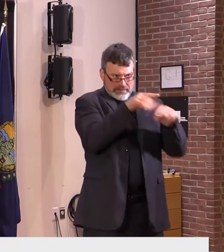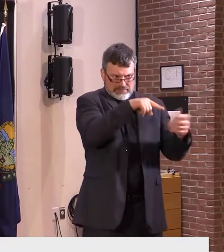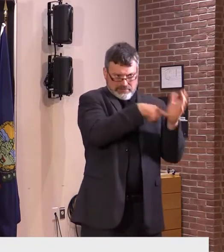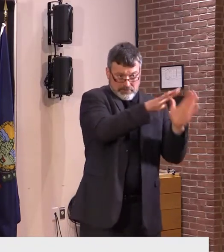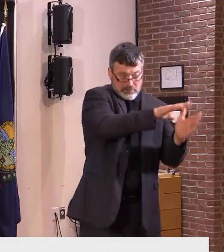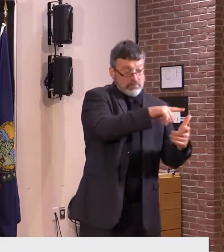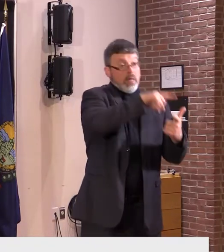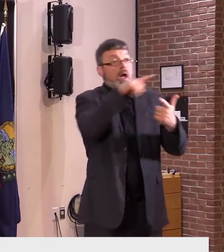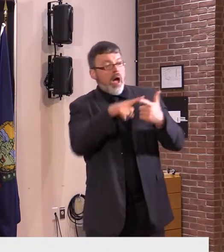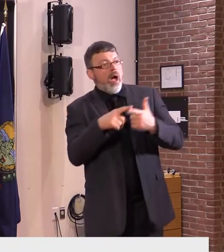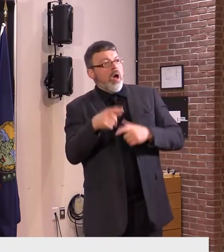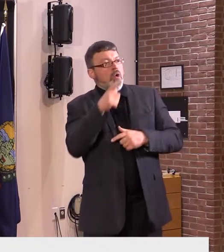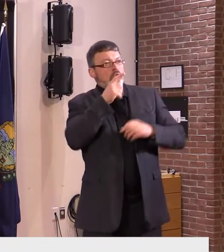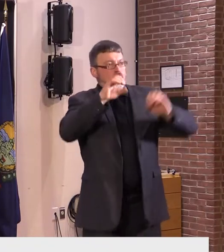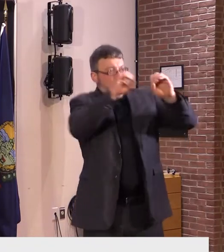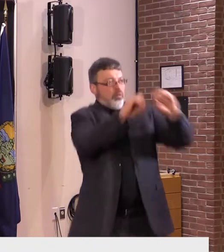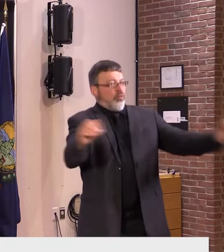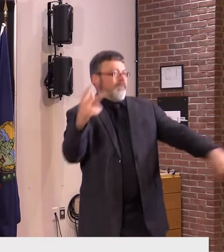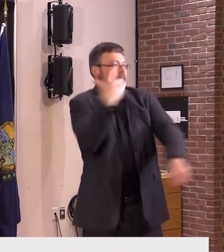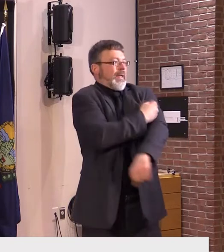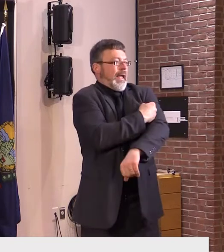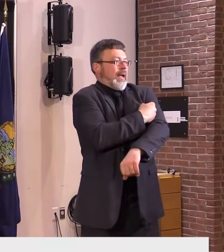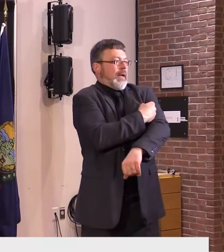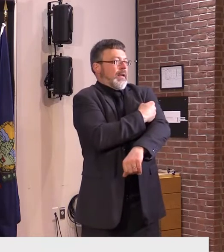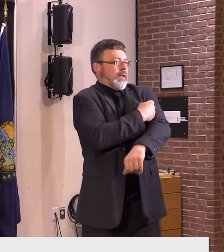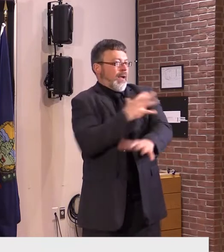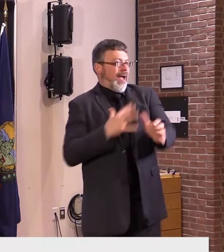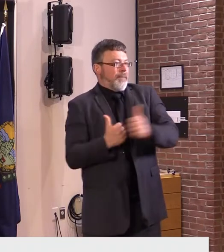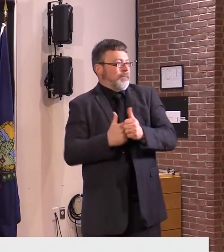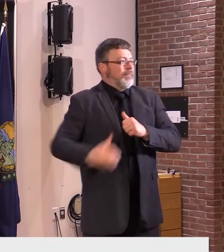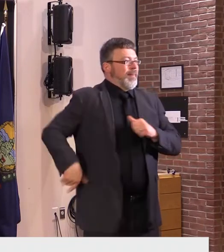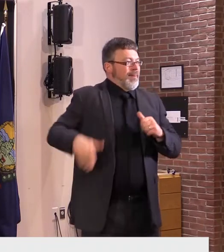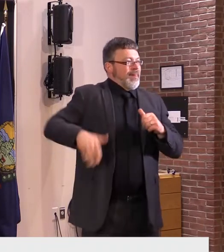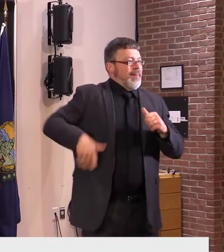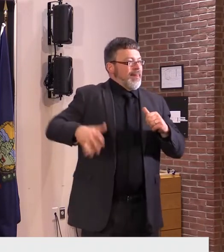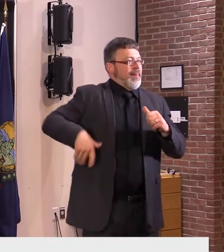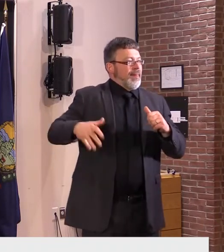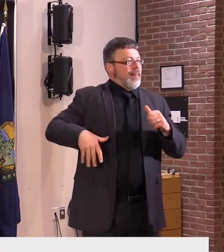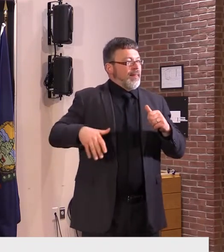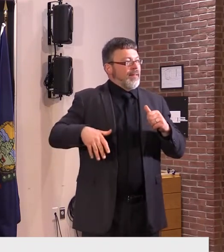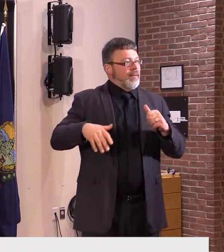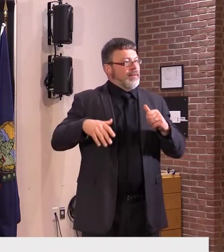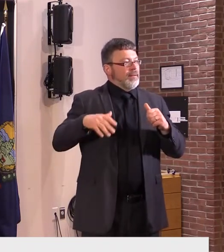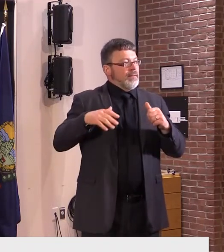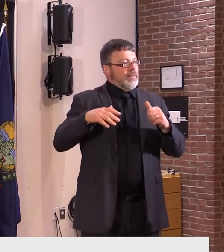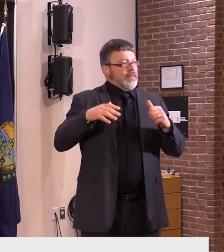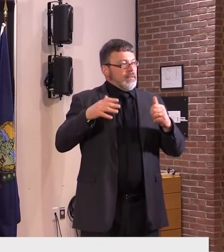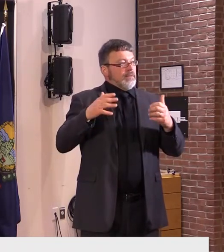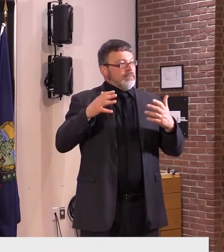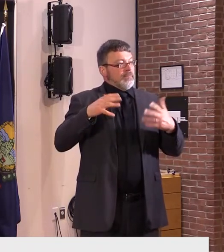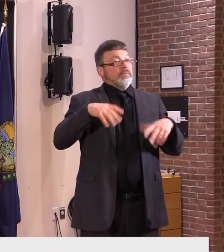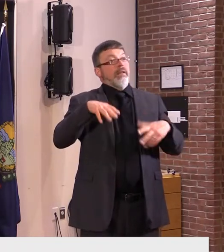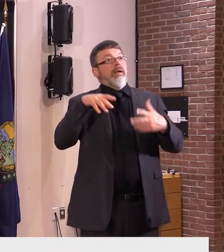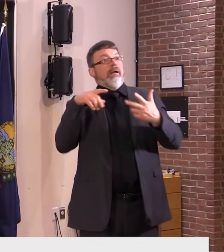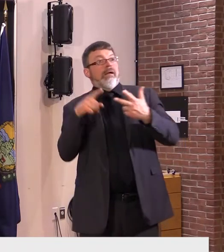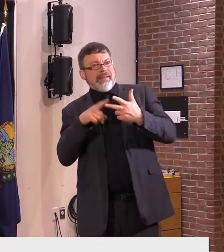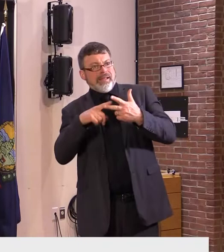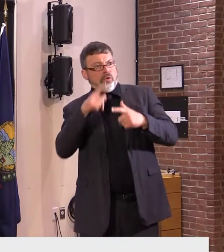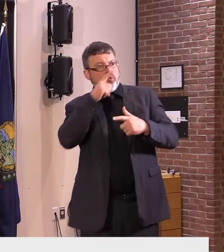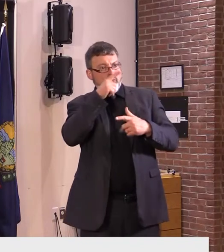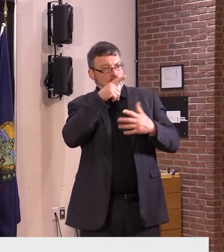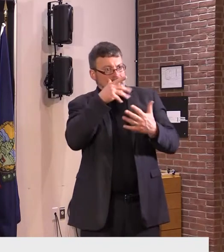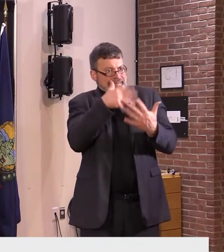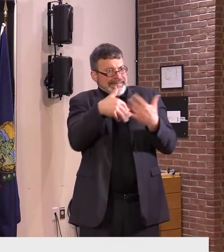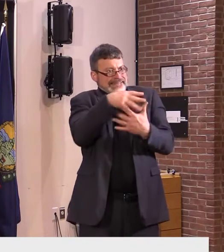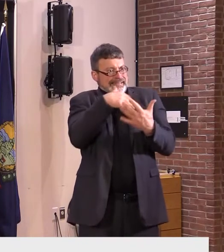so. Testing is also critical to getting connected to treatment quickly, as we've talked about previously, if you're at higher risk